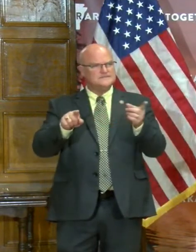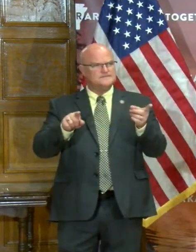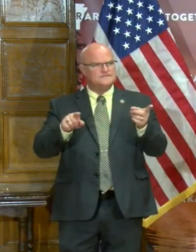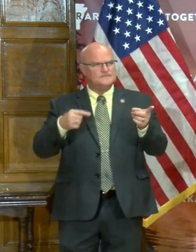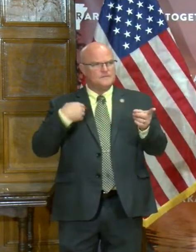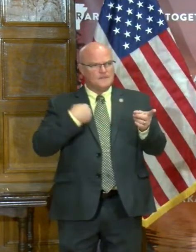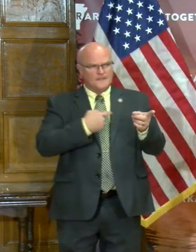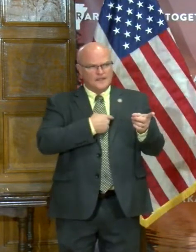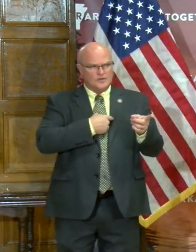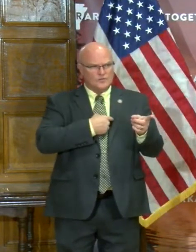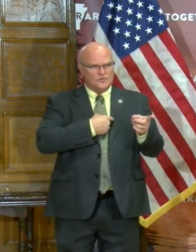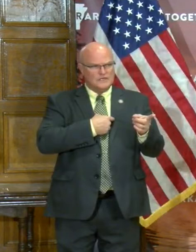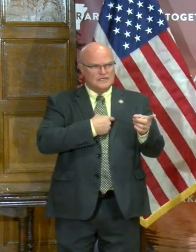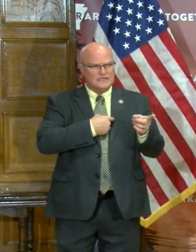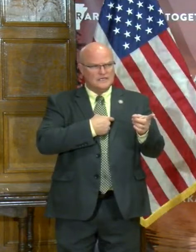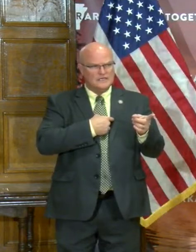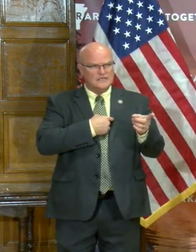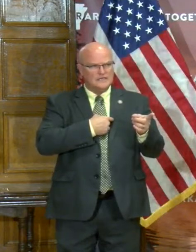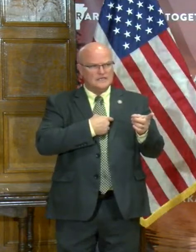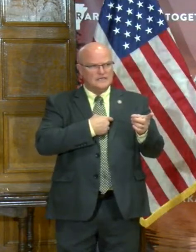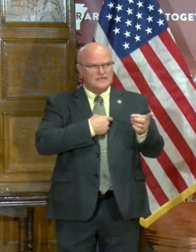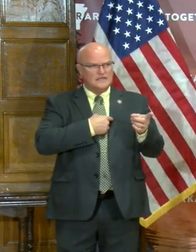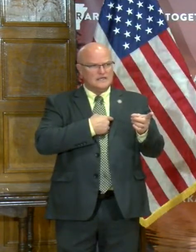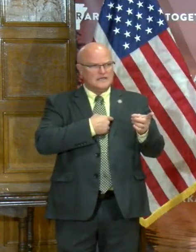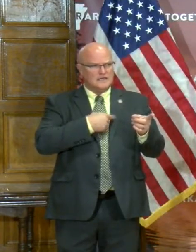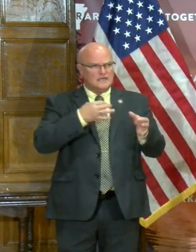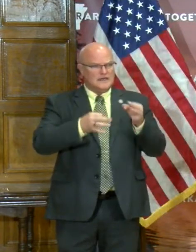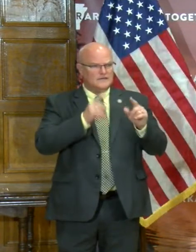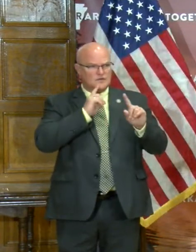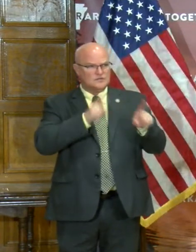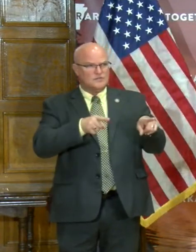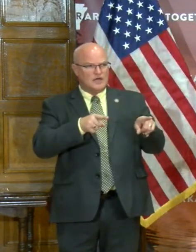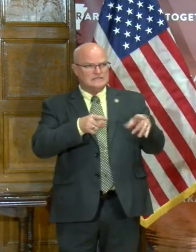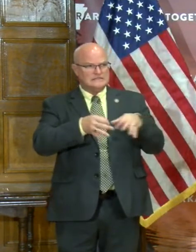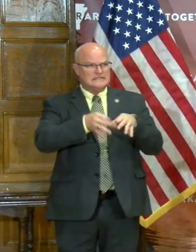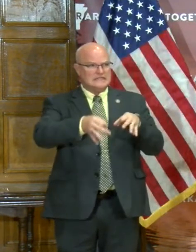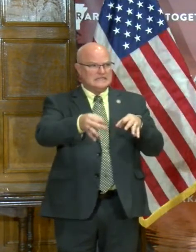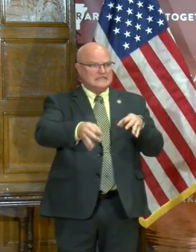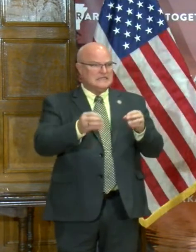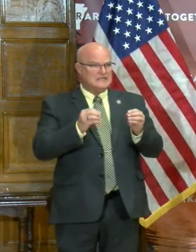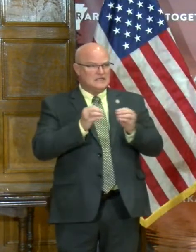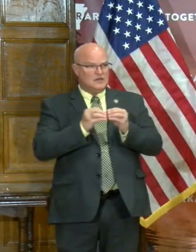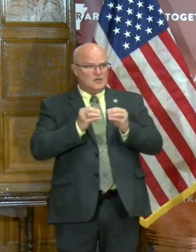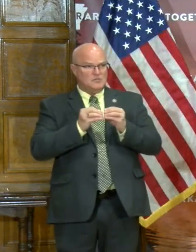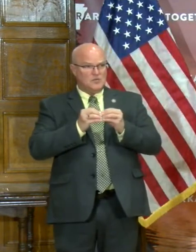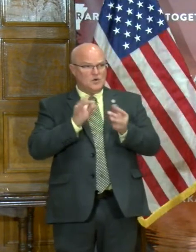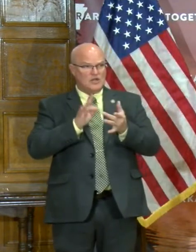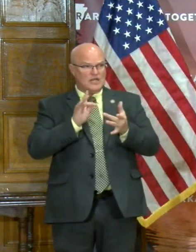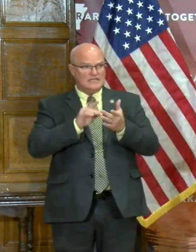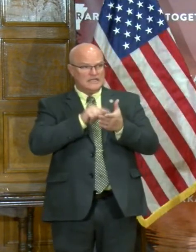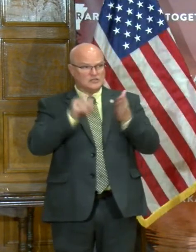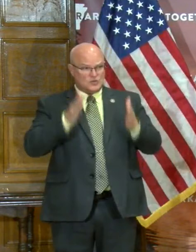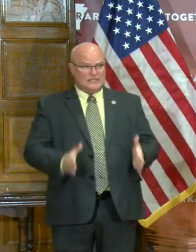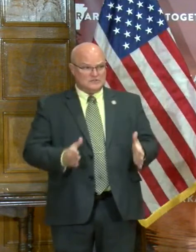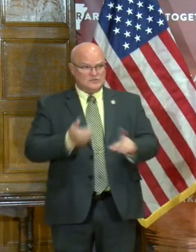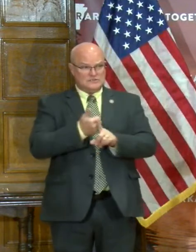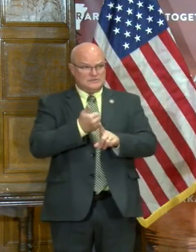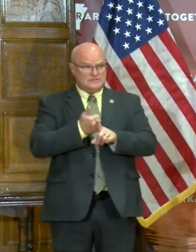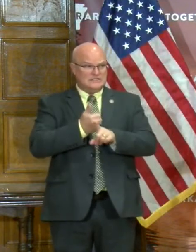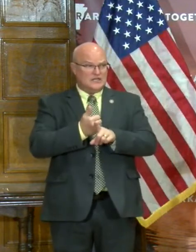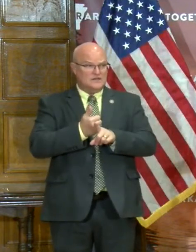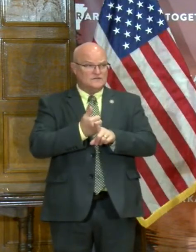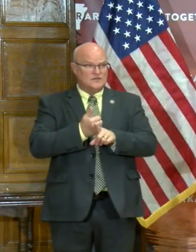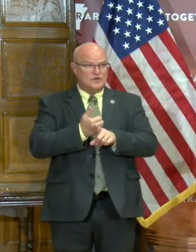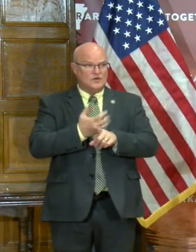do we, if their response is getting delayed, do we need more contact tracers? And have you